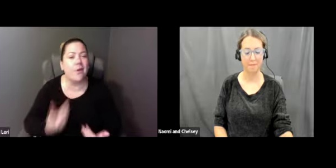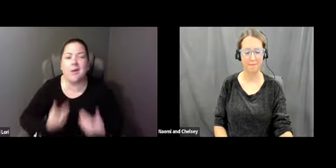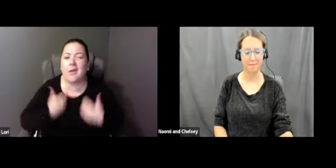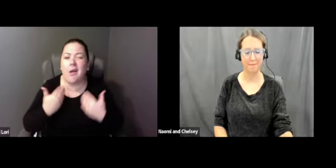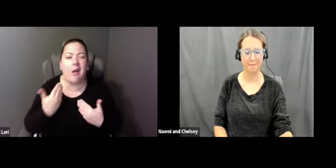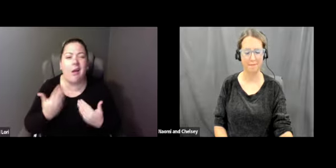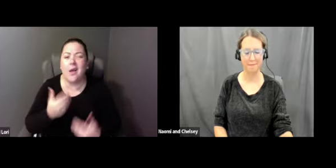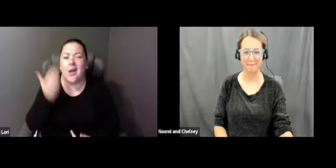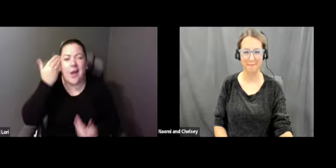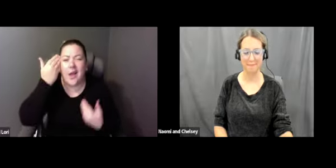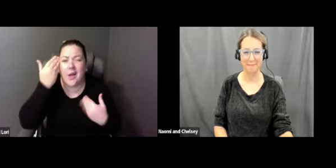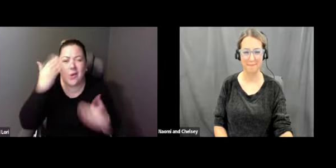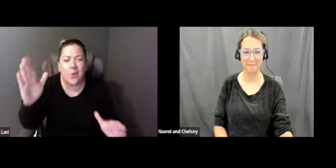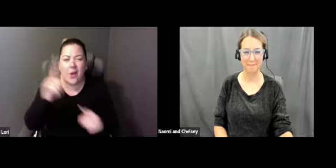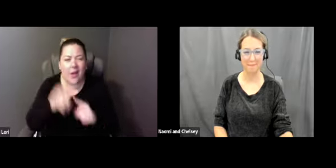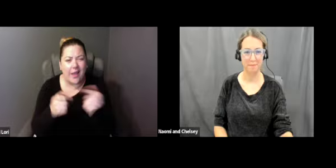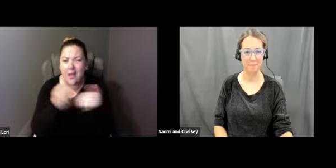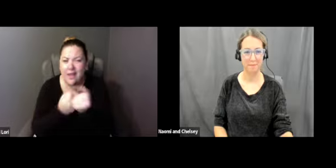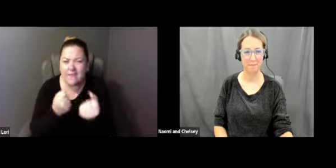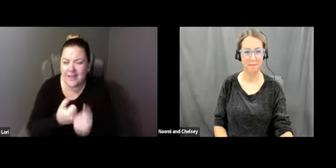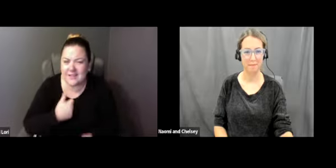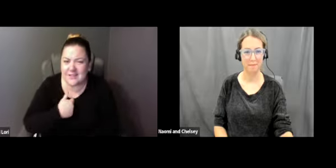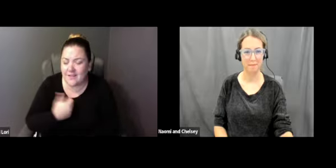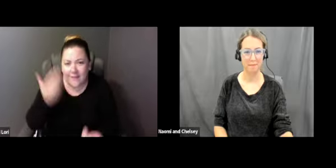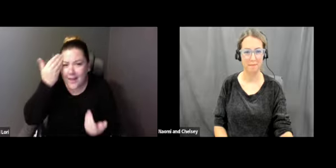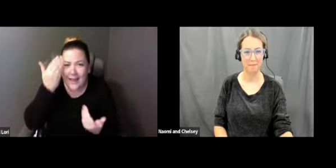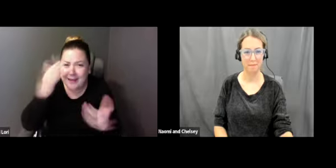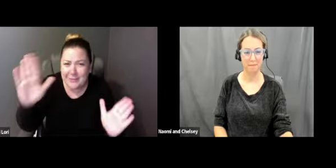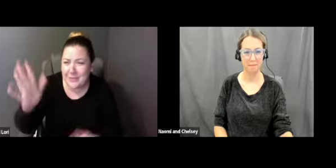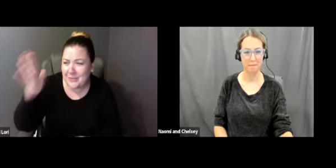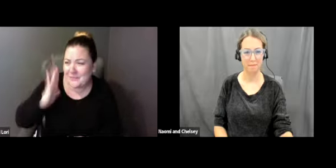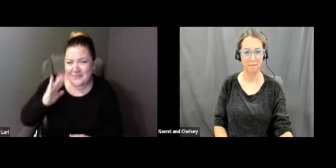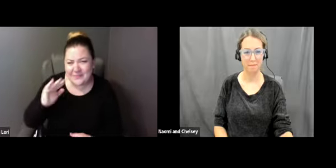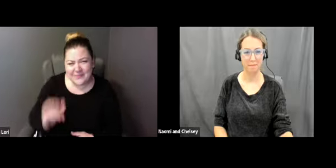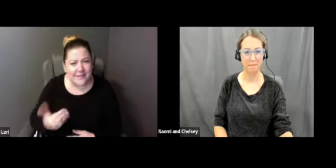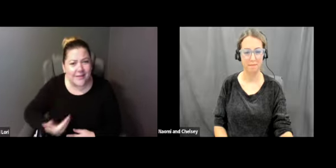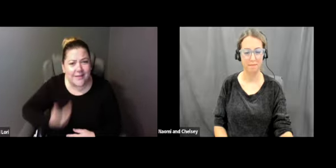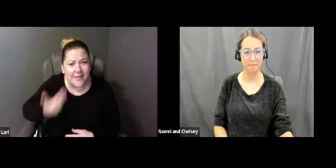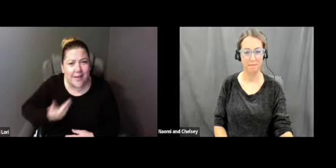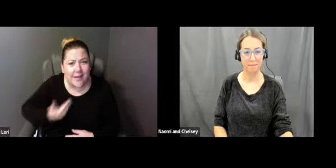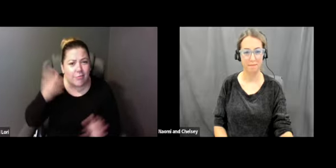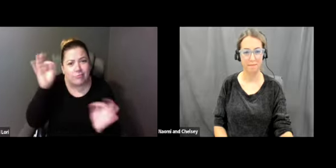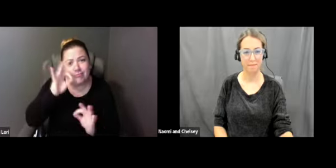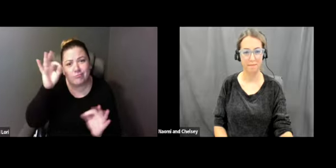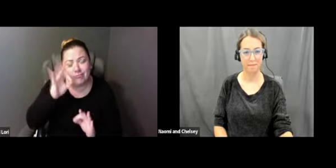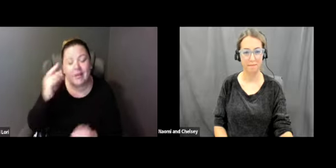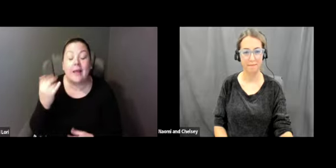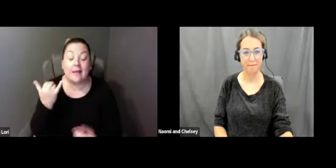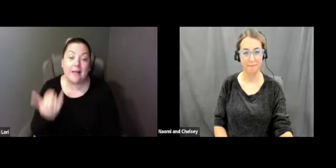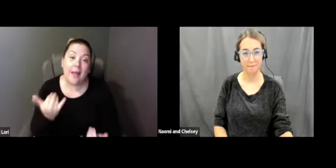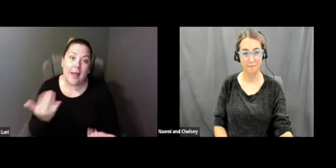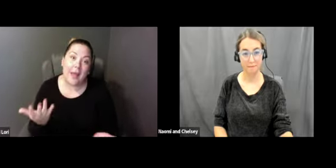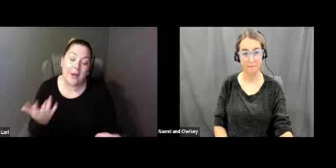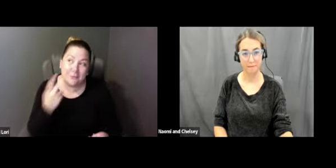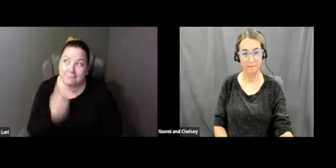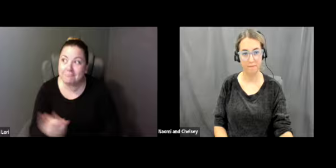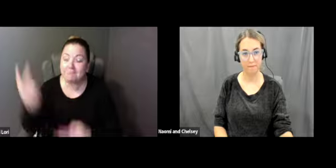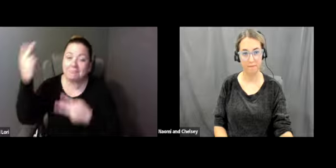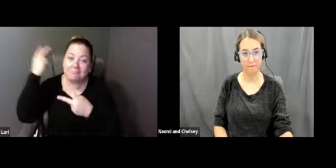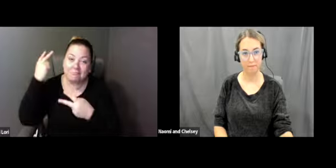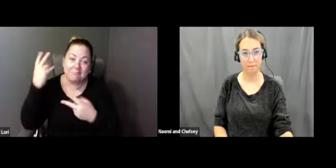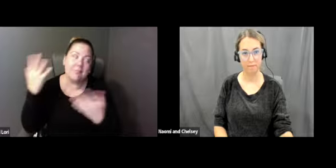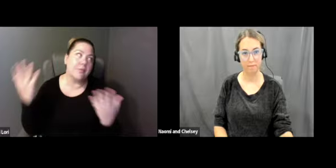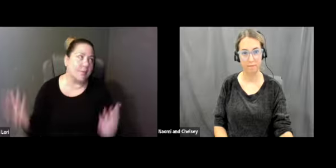advocate for myself. And I didn't understand at the time, of course, But looking back, I just think